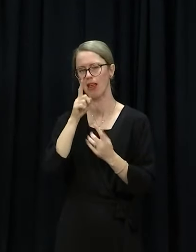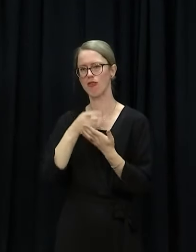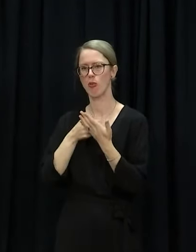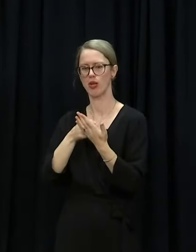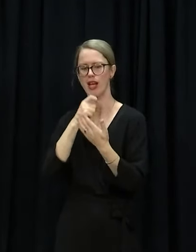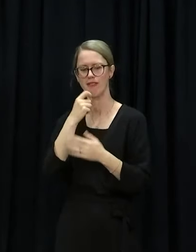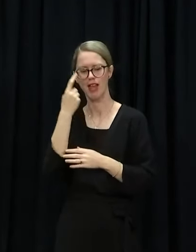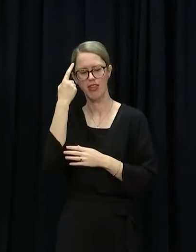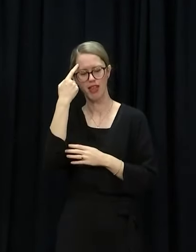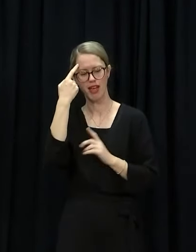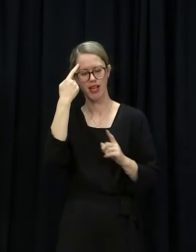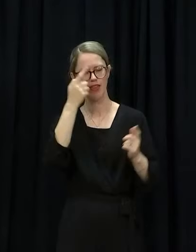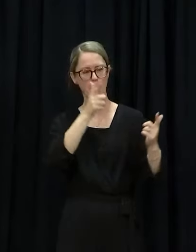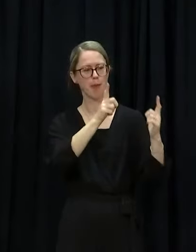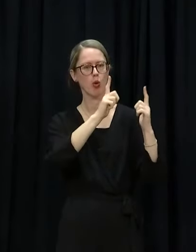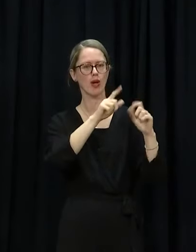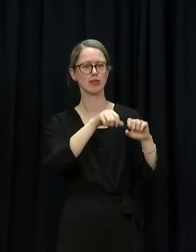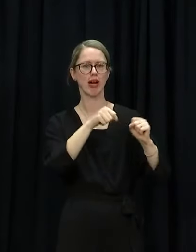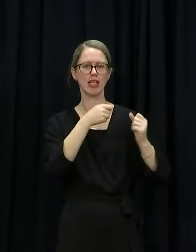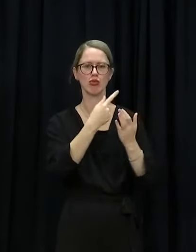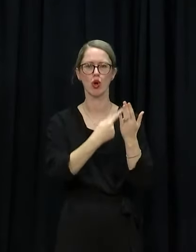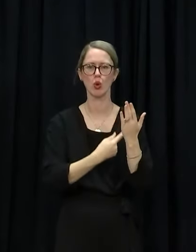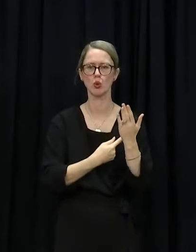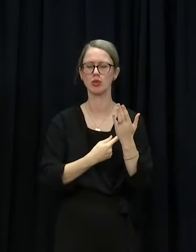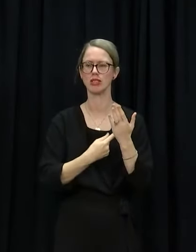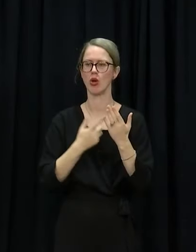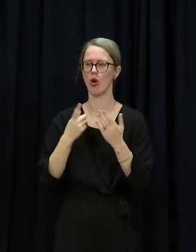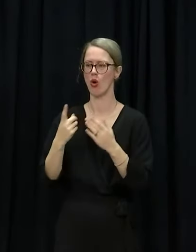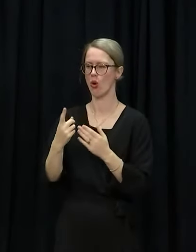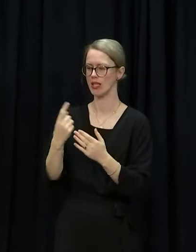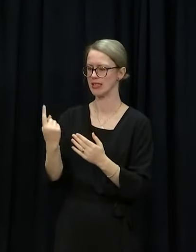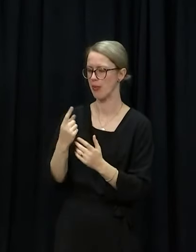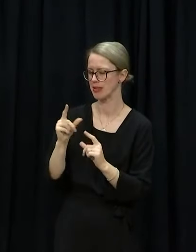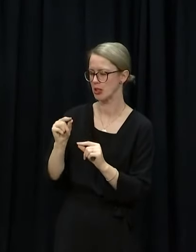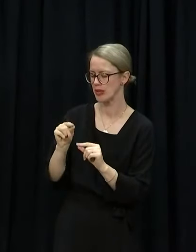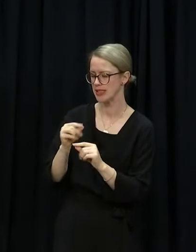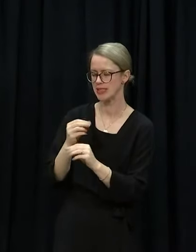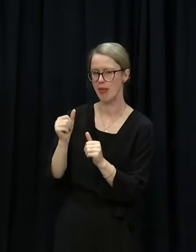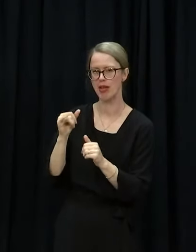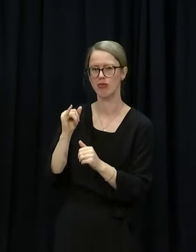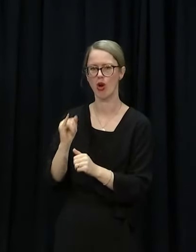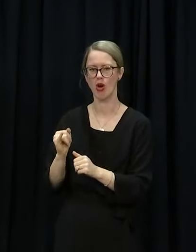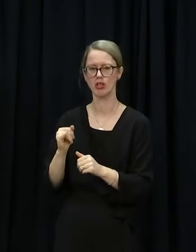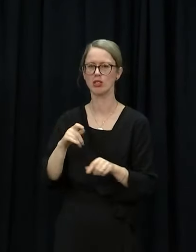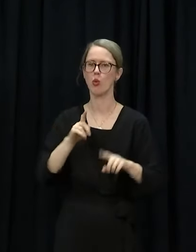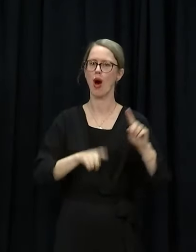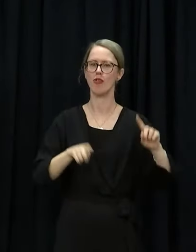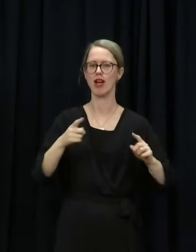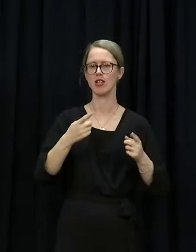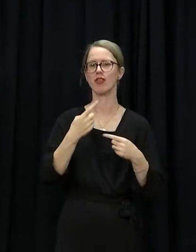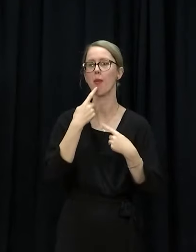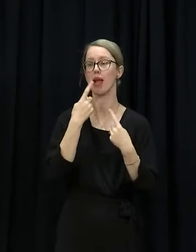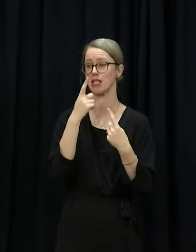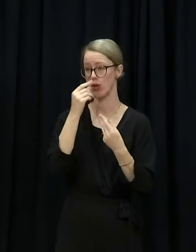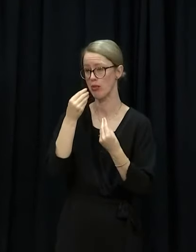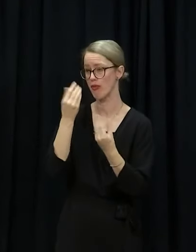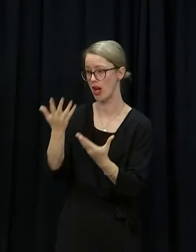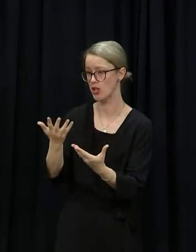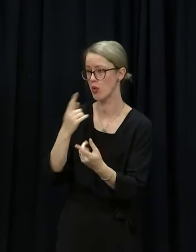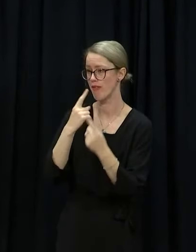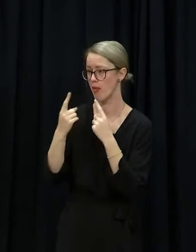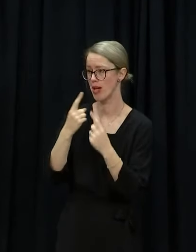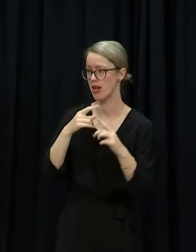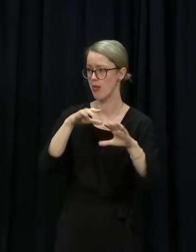when they believe an employer is operating when they shouldn't be, an individual is doing something they shouldn't, so a wide range. We can provide you the breakdown. We have